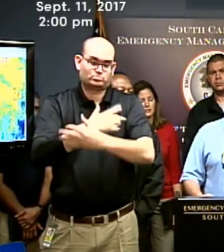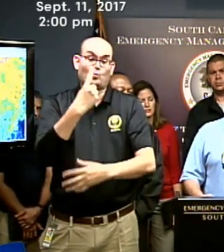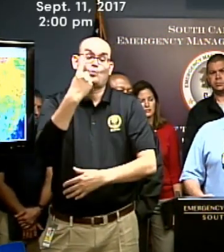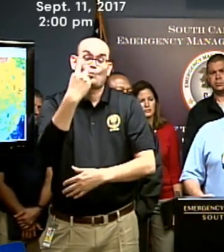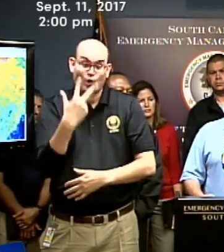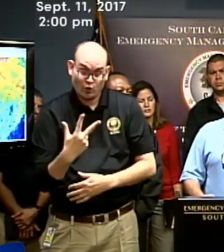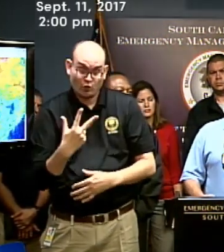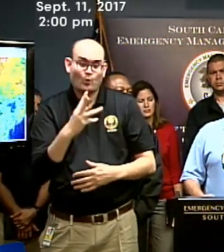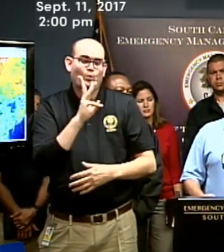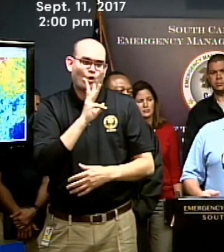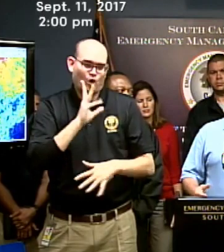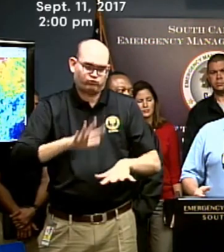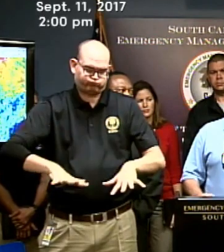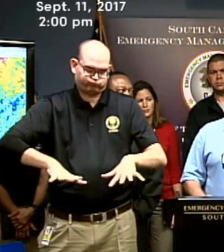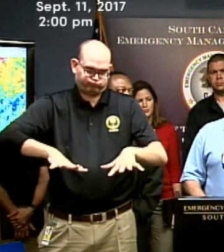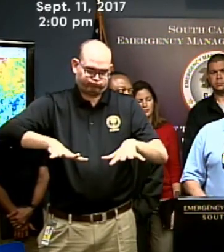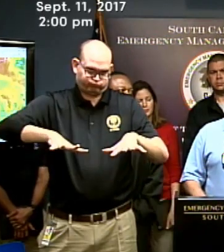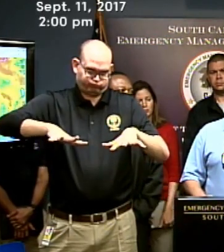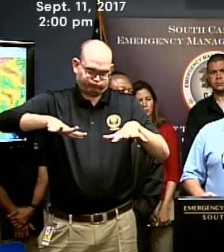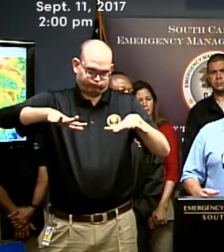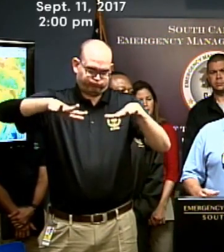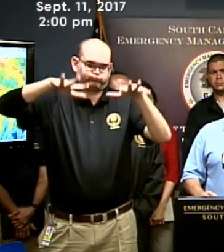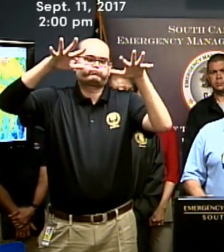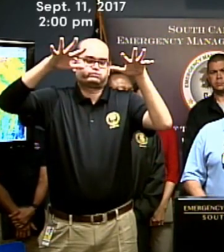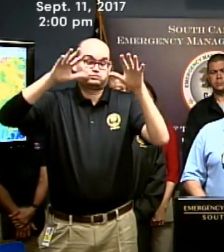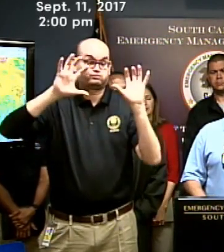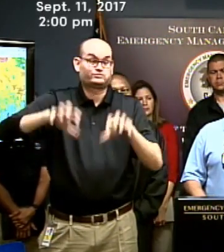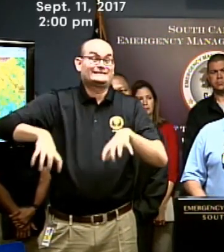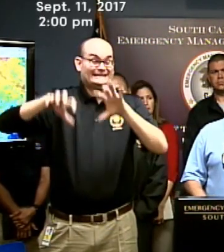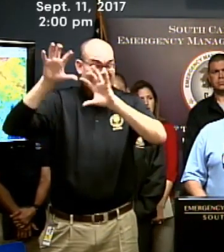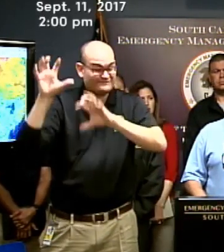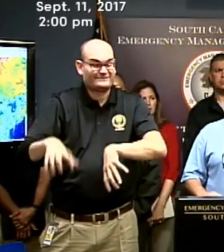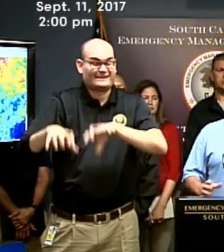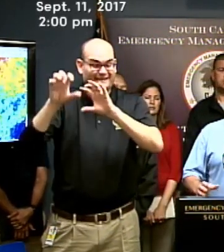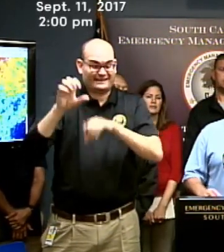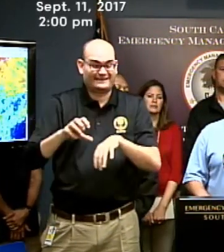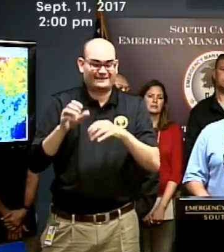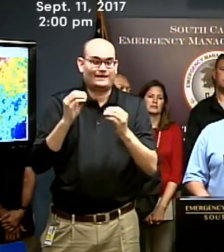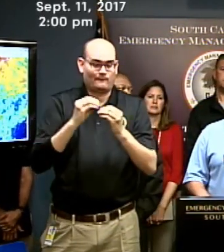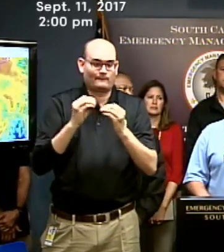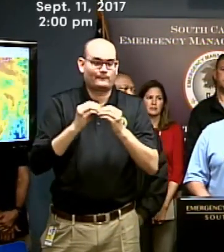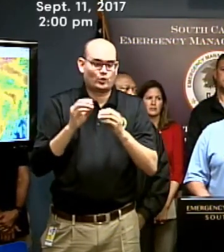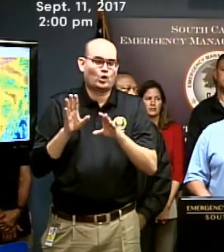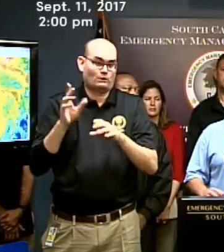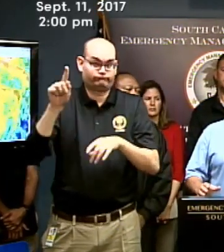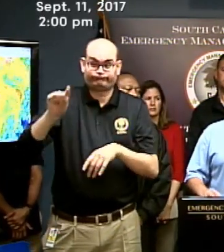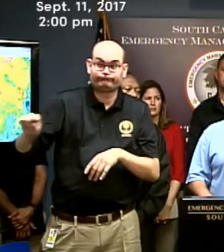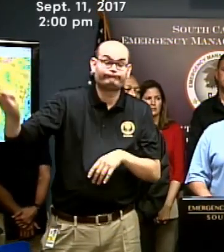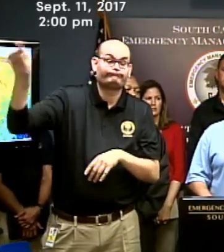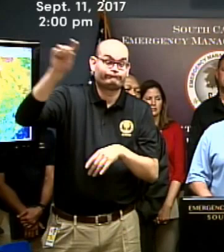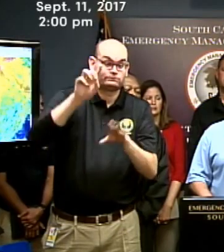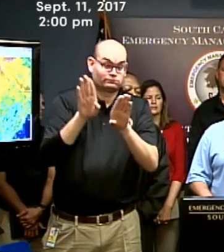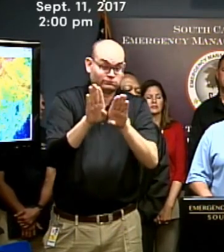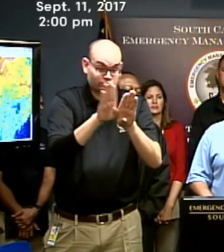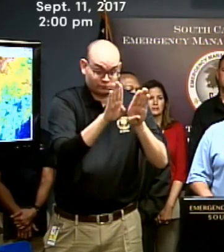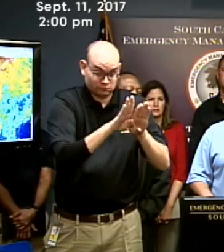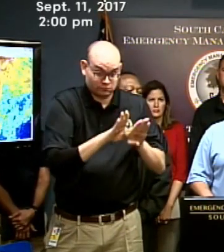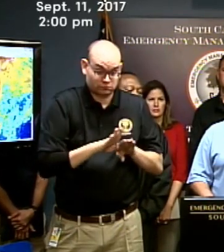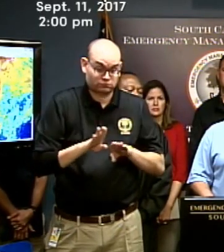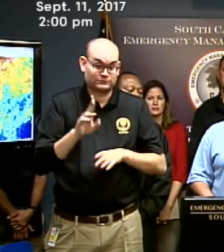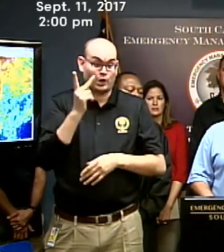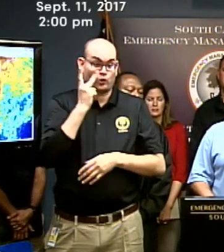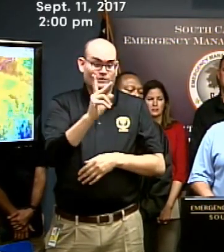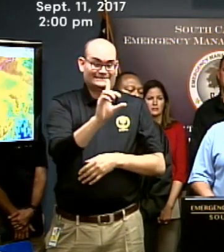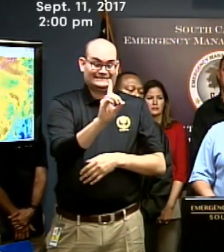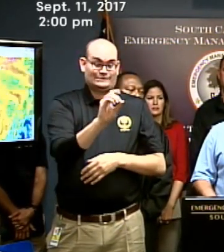the rain continues to fall, we expect more closures to come into play. And again, go to our website and look for that for real-time information. We have